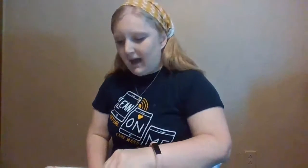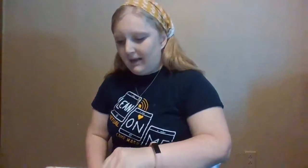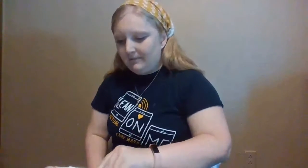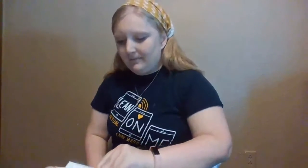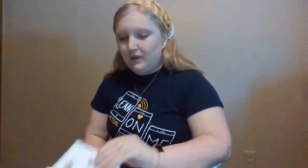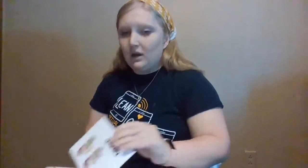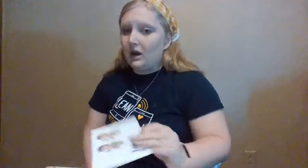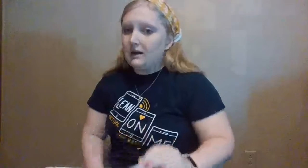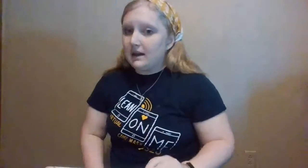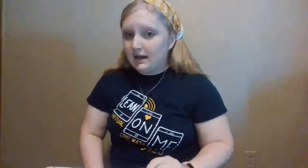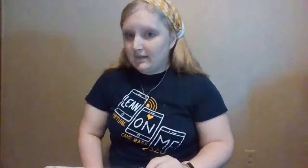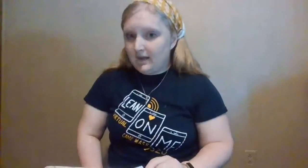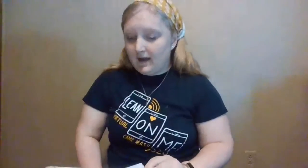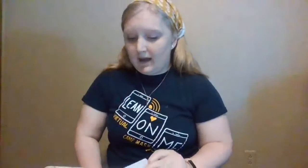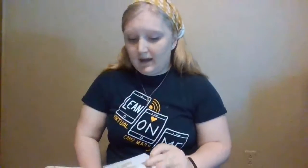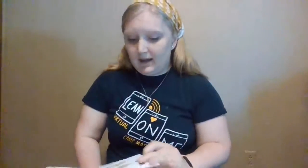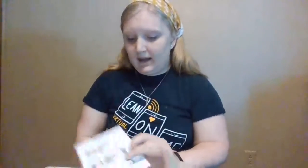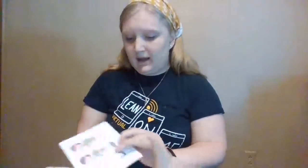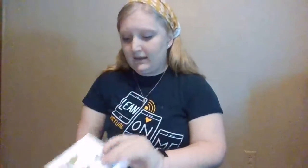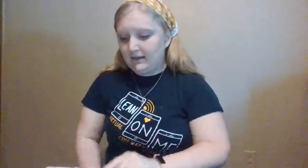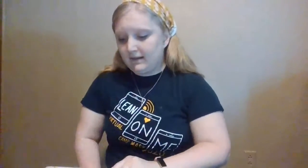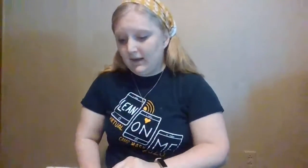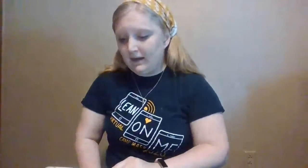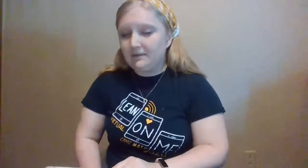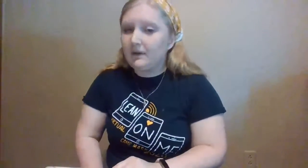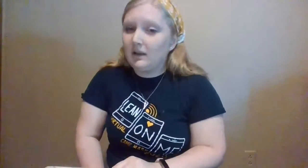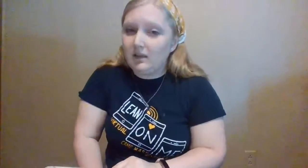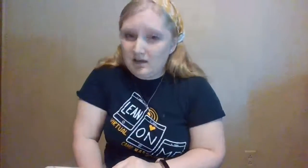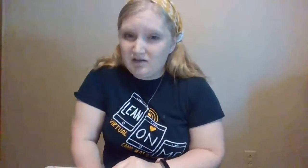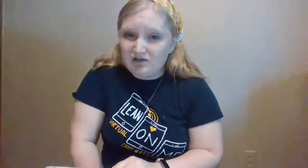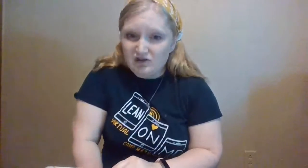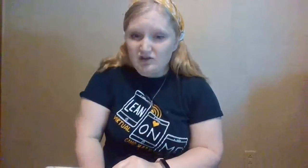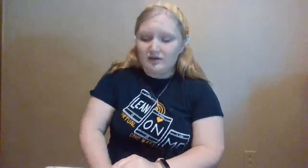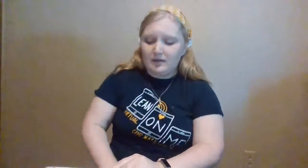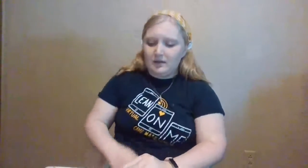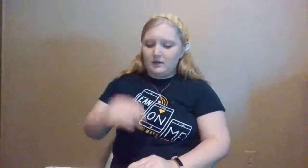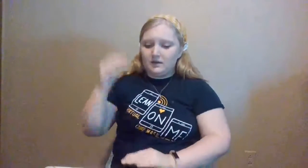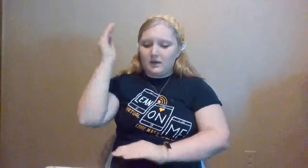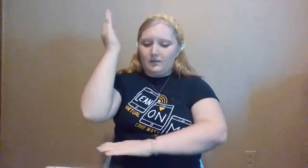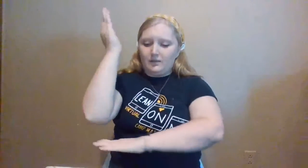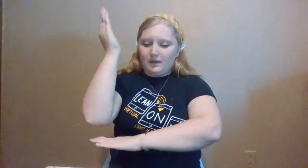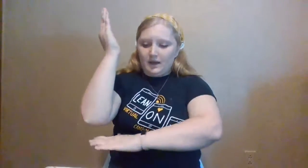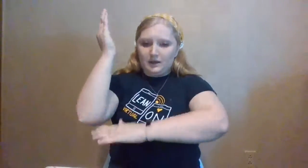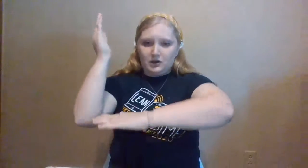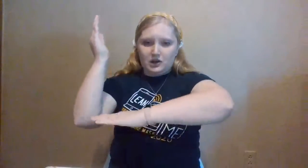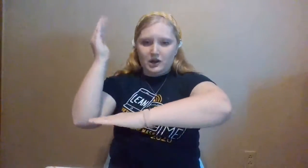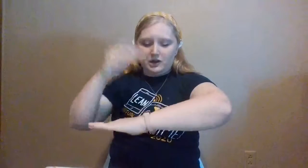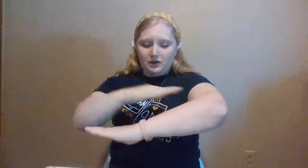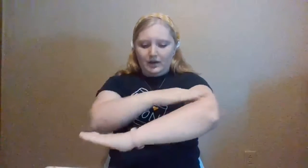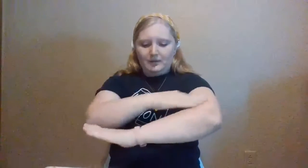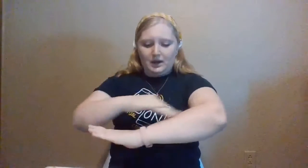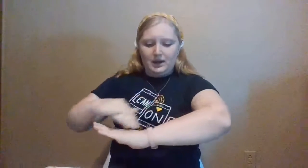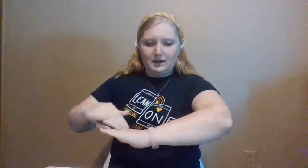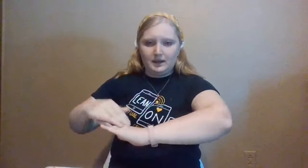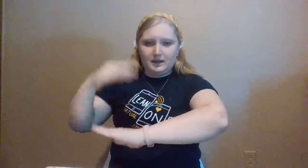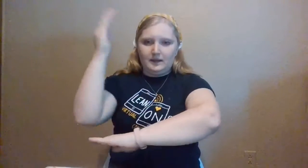Okay. Our next sign is the sign for lunch. So, for lunch, you have your hand like